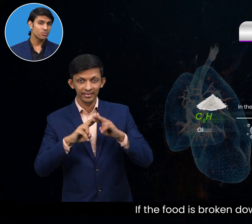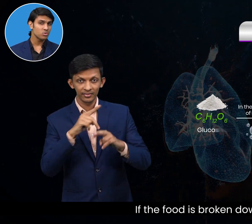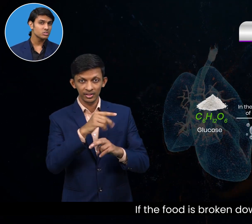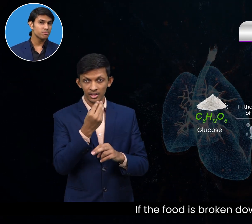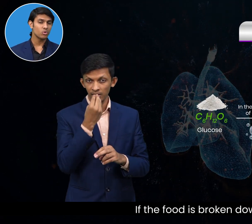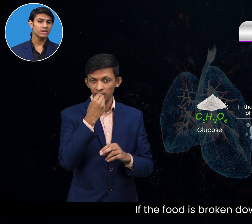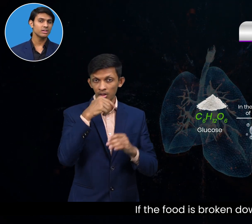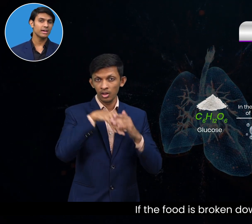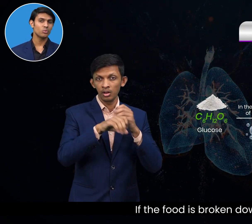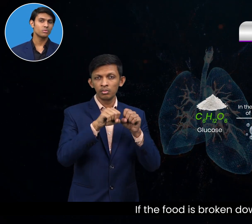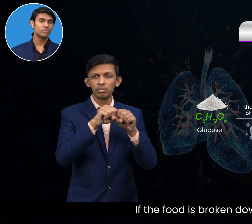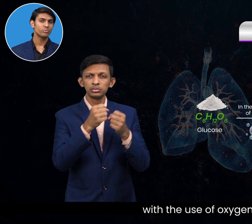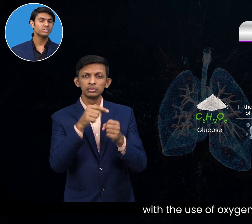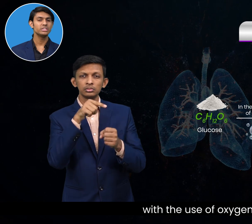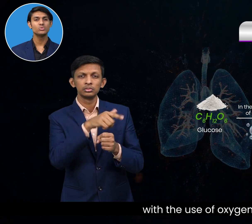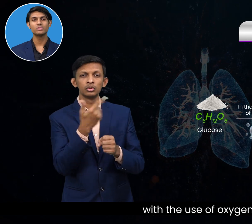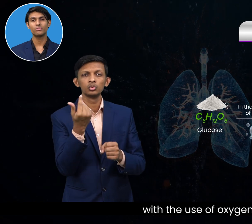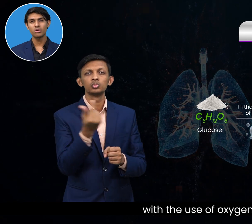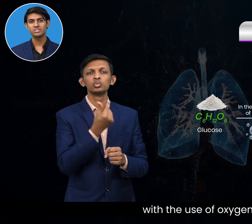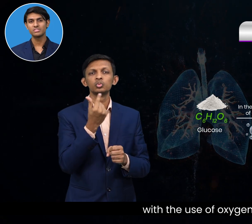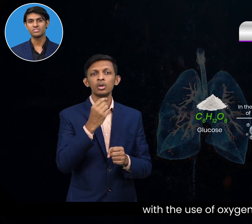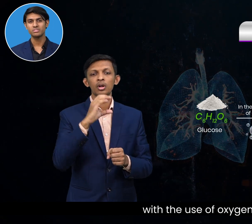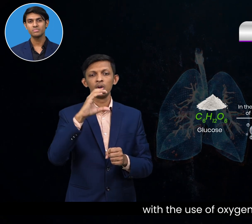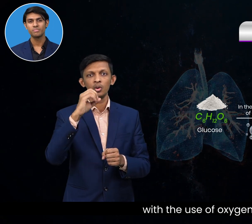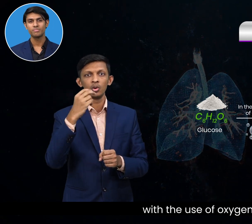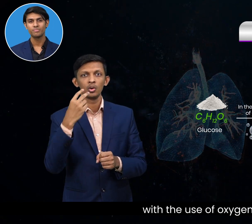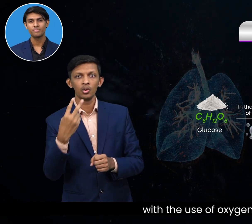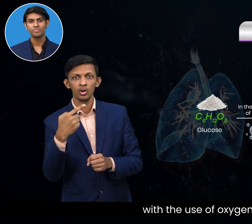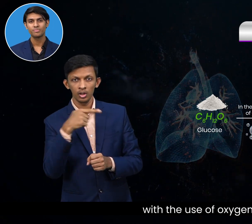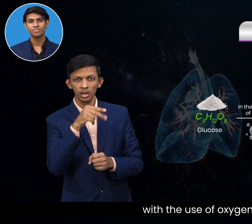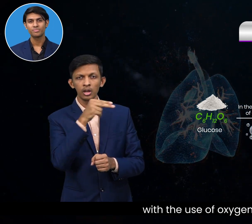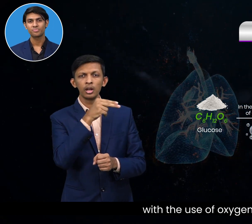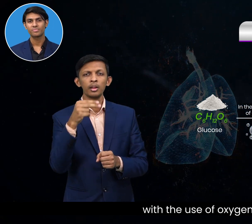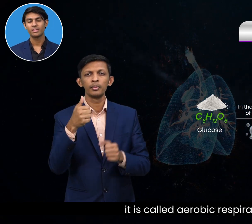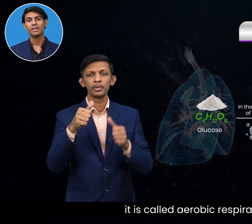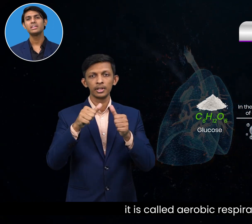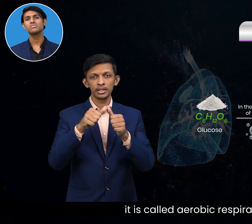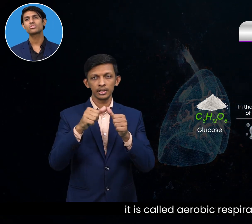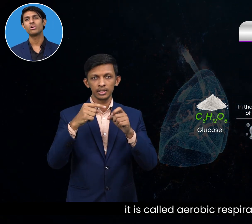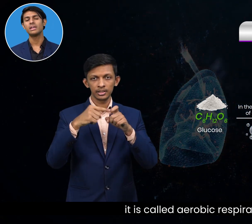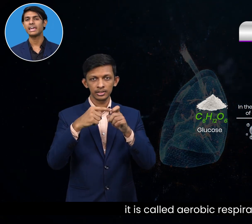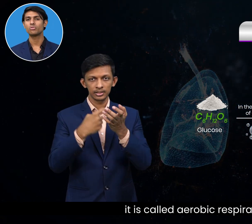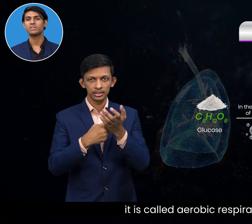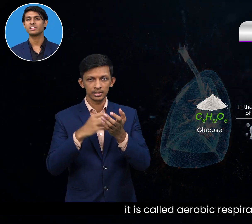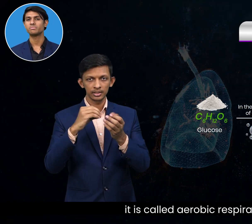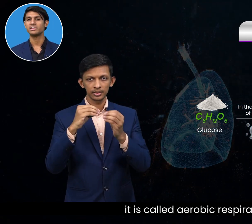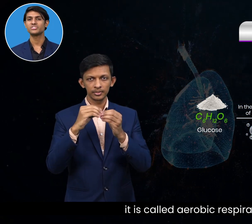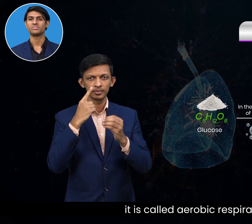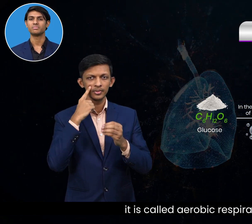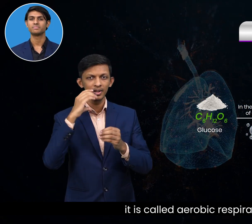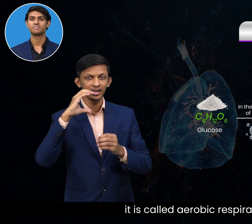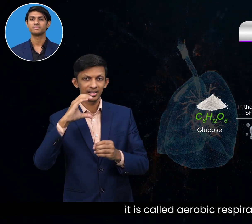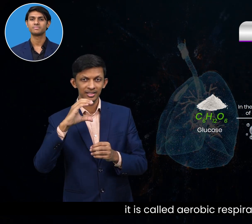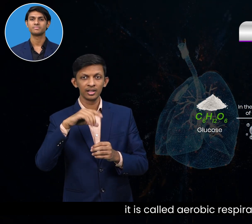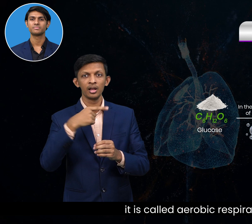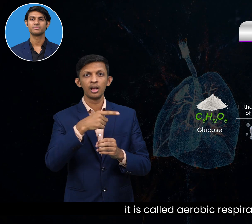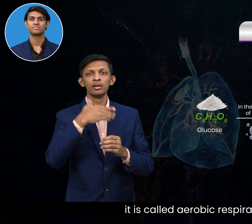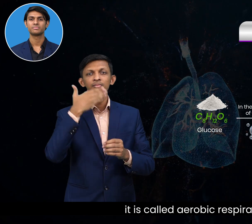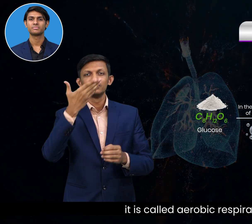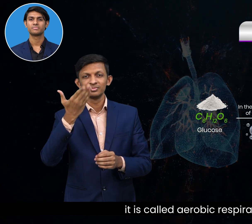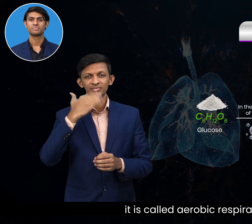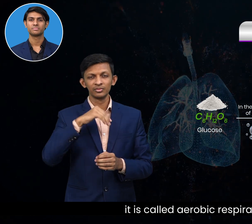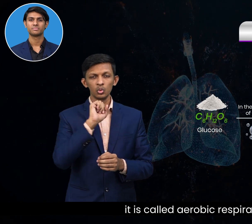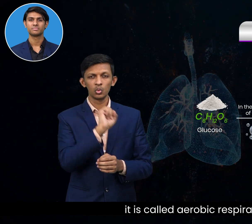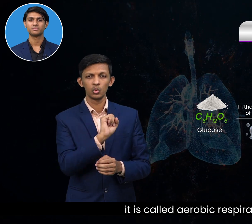If the food is broken down with the use of oxygen, it is called aerobic respiration.